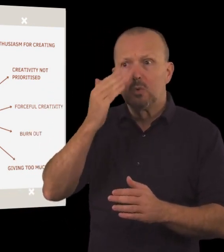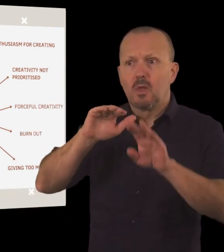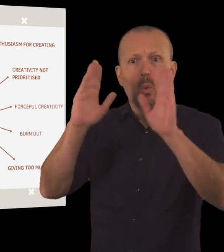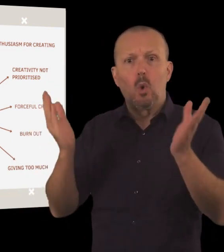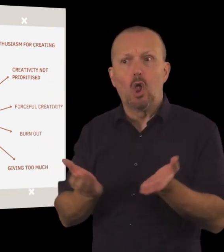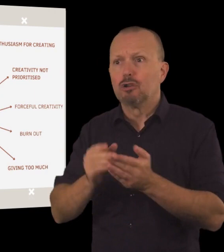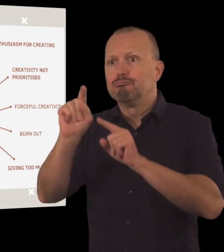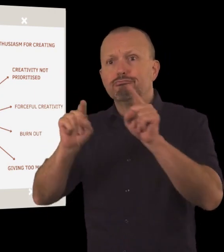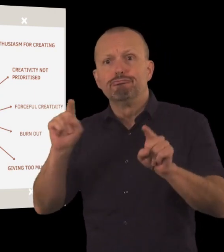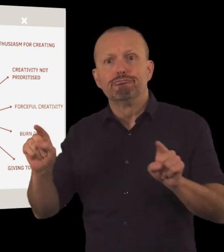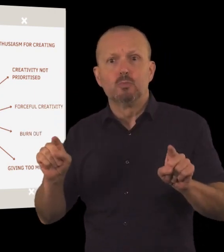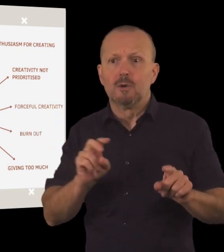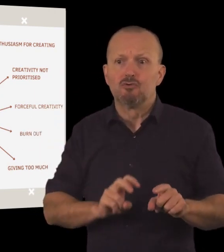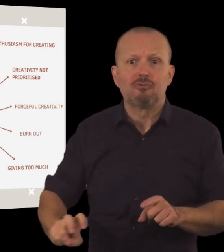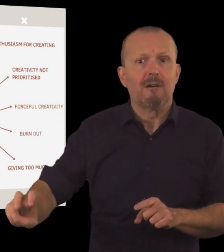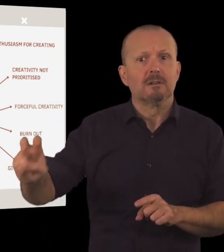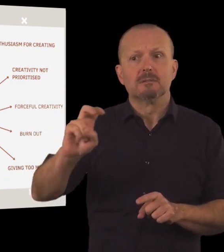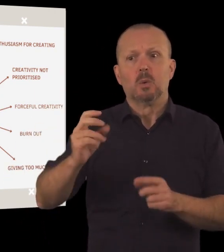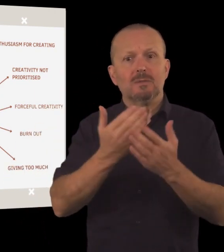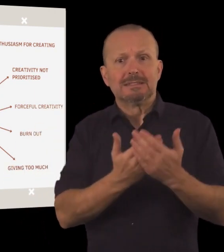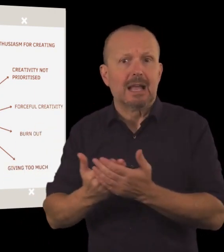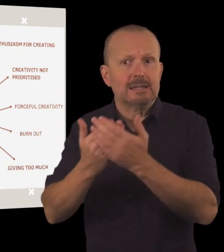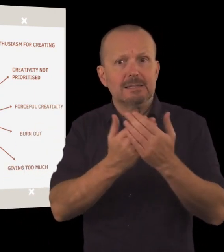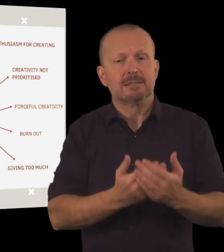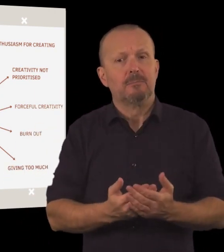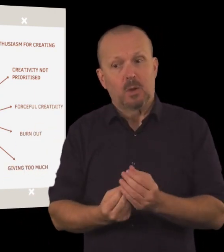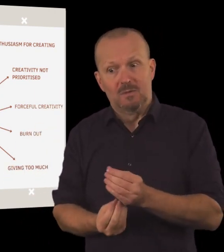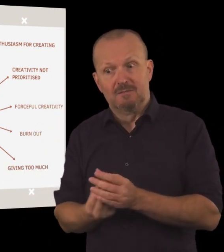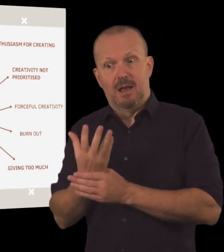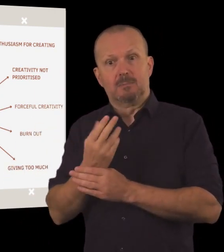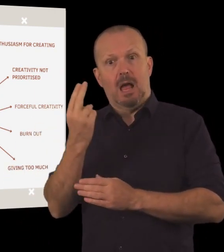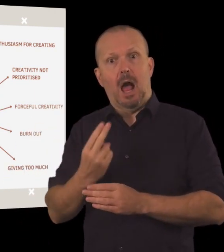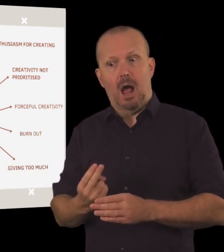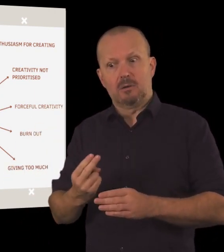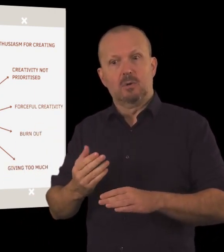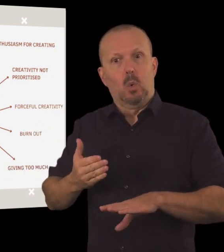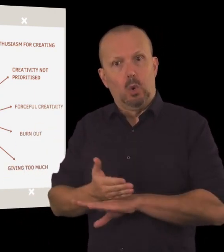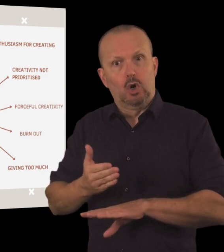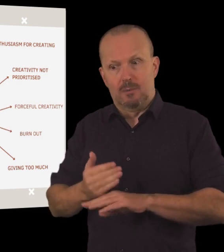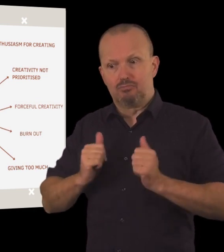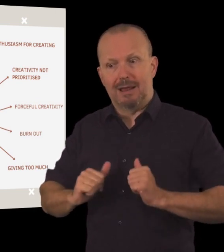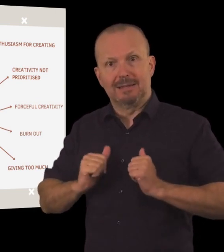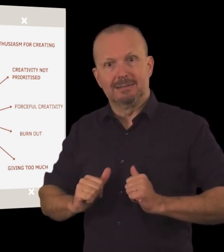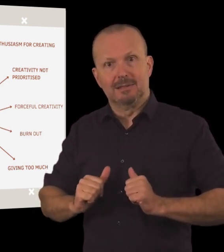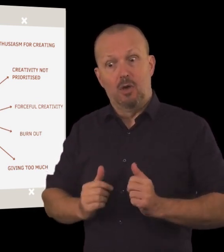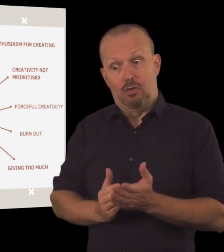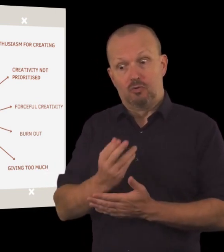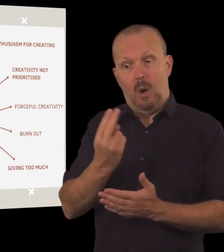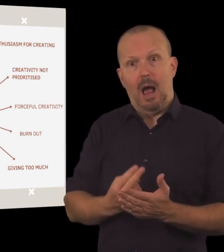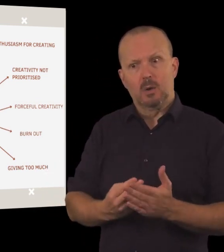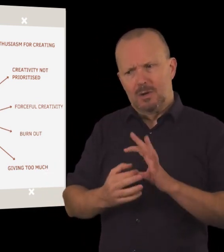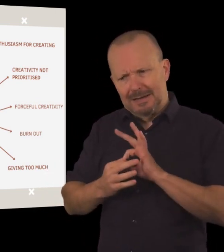around the world, we've travelled, we've studied, we've developed art practices, we've connected more to